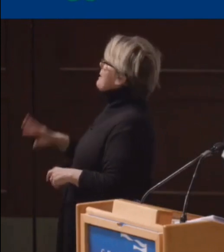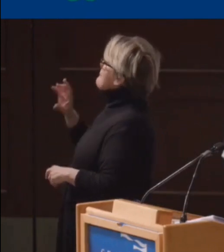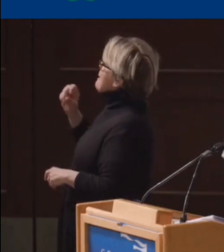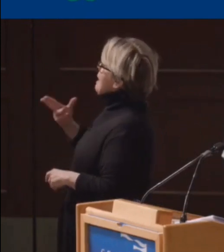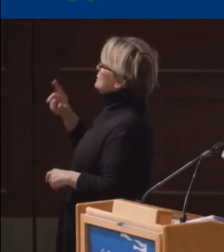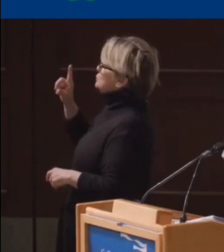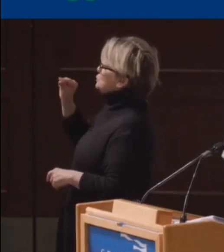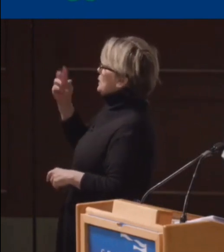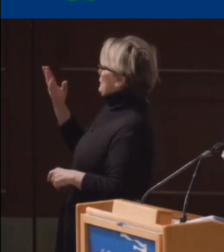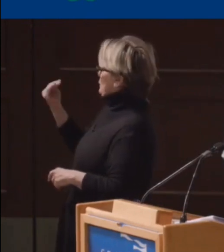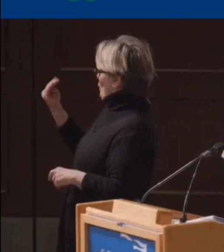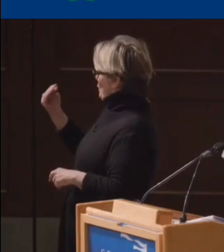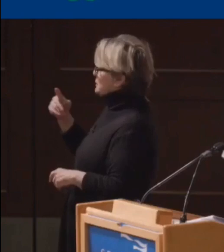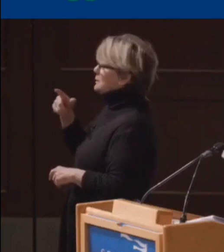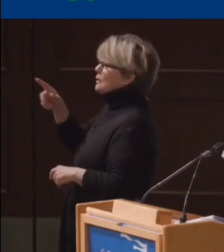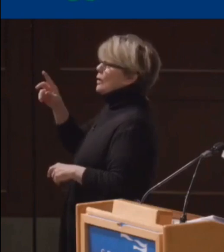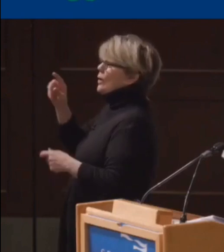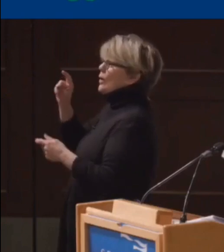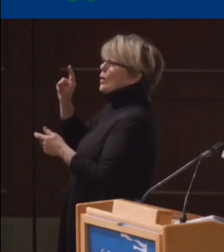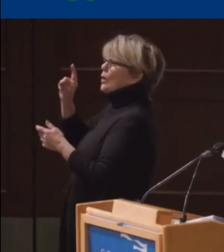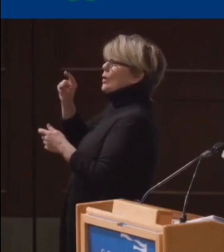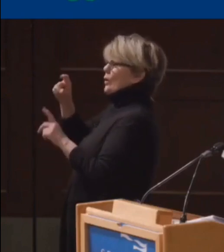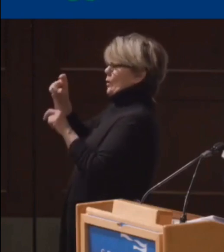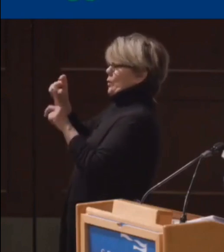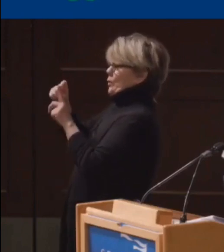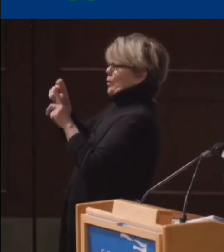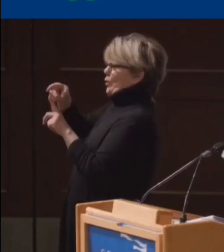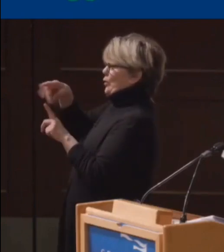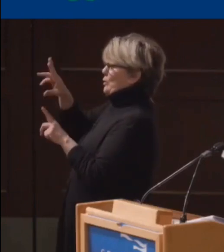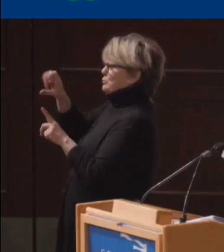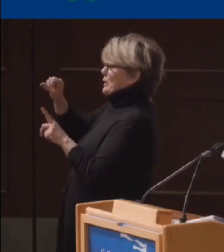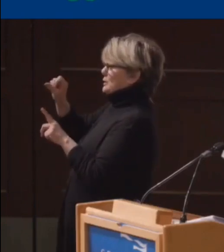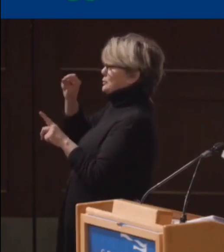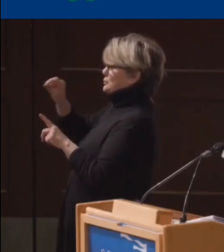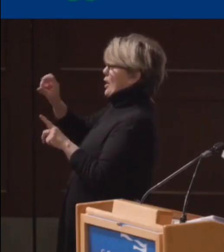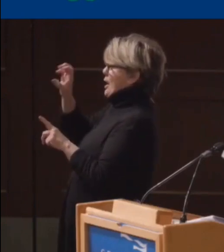created a website on WordPress.com called Boston Sports Mania.